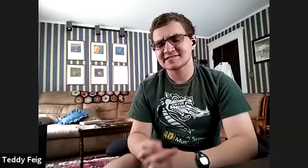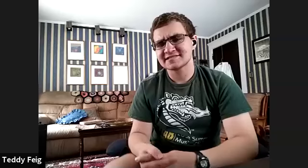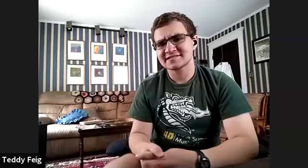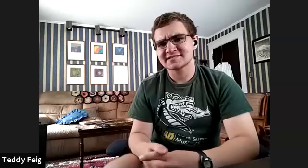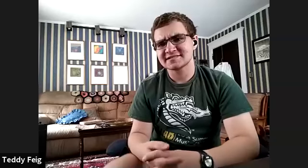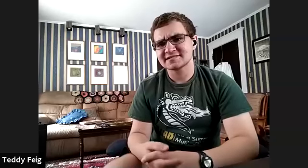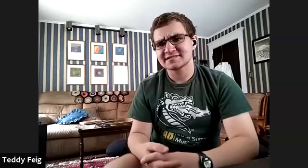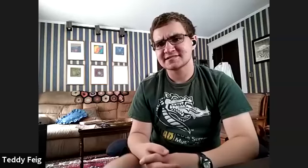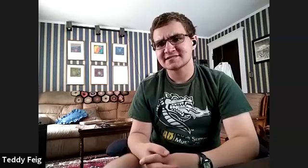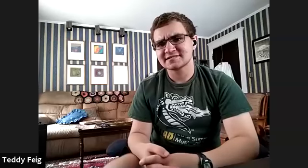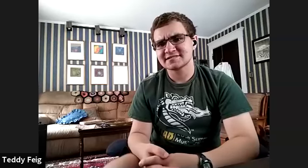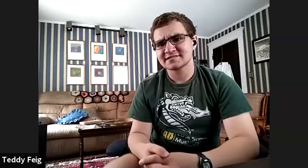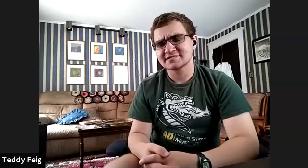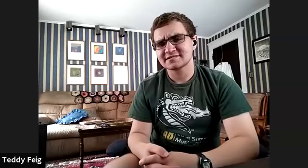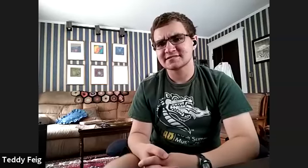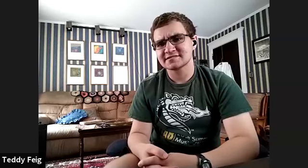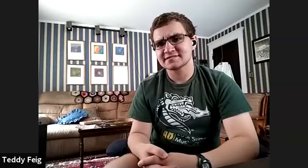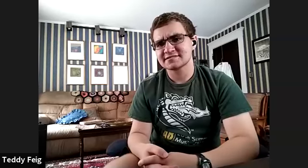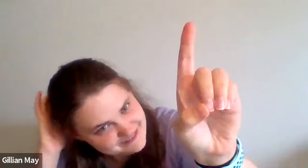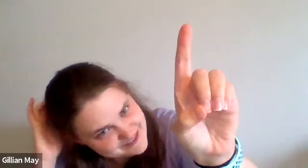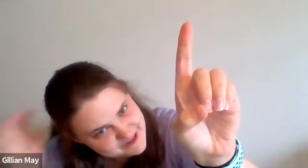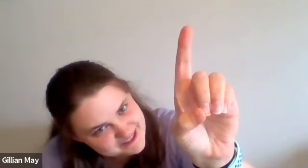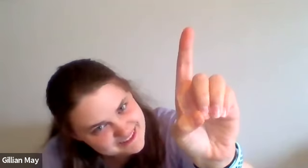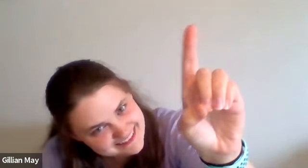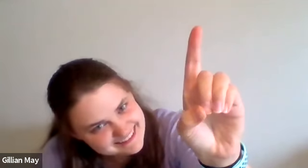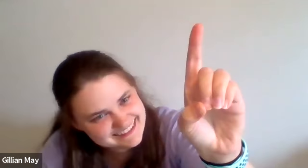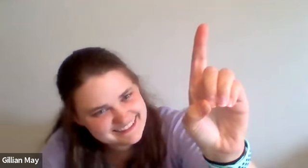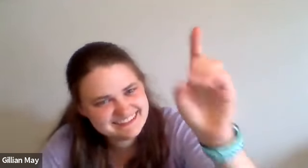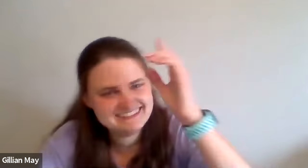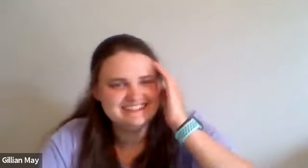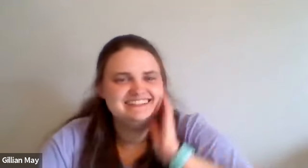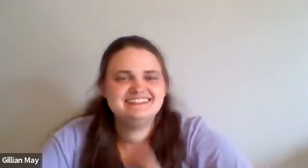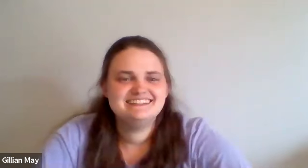Y'all remember what this one is? Miss Katie, especially.